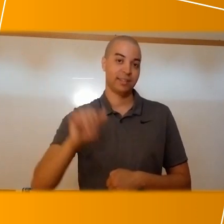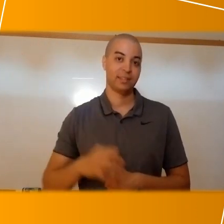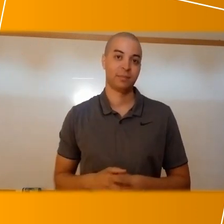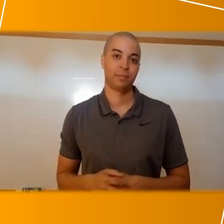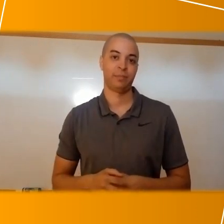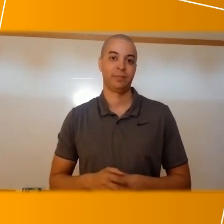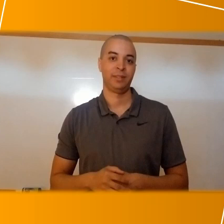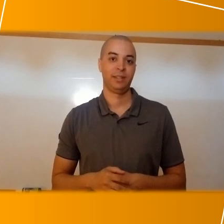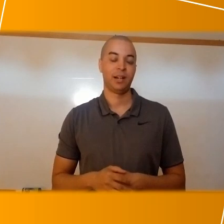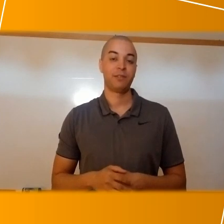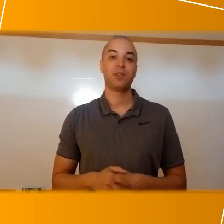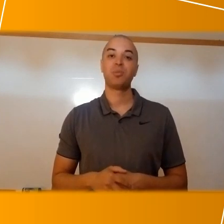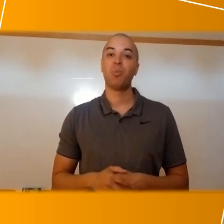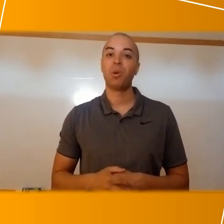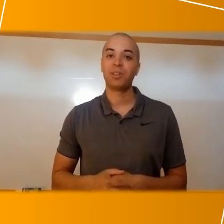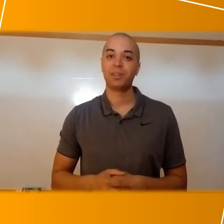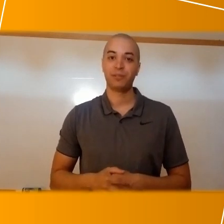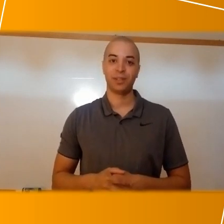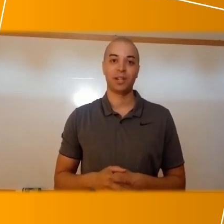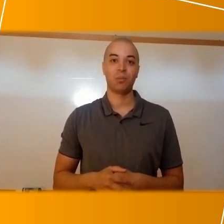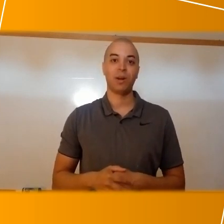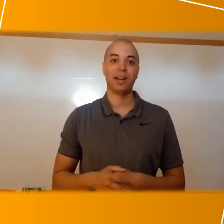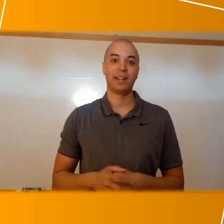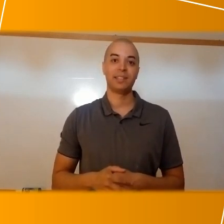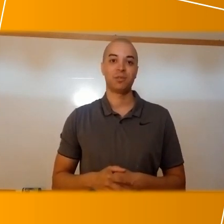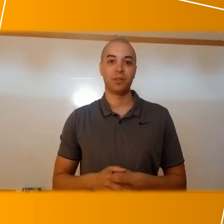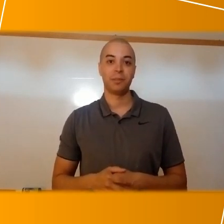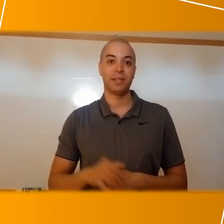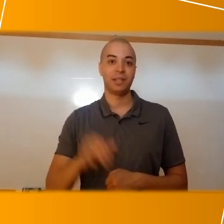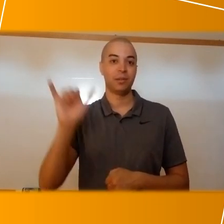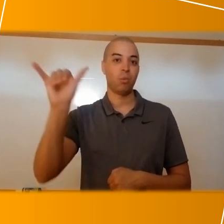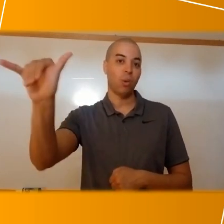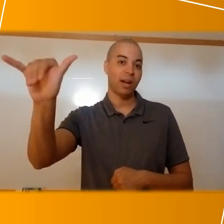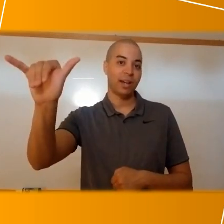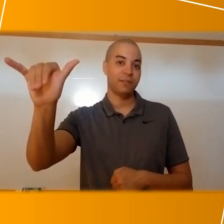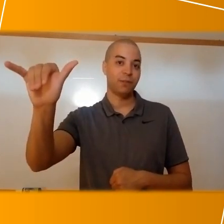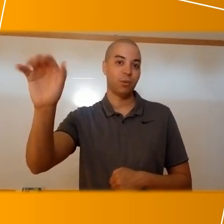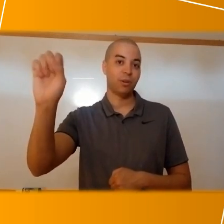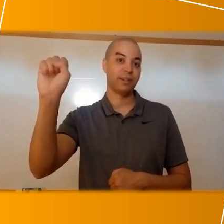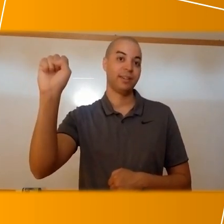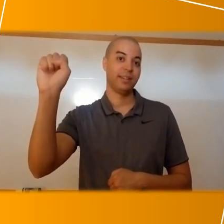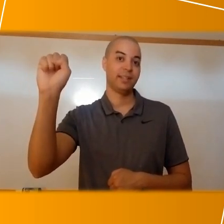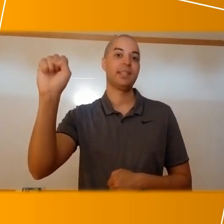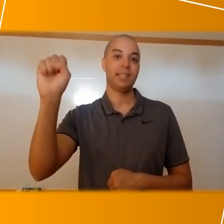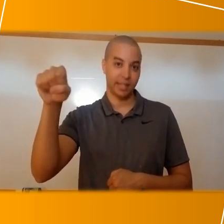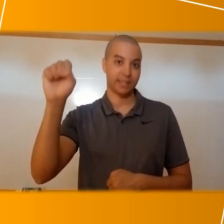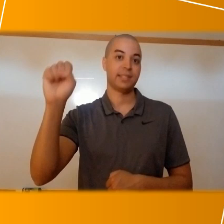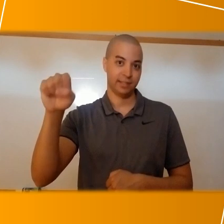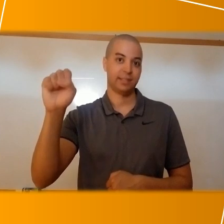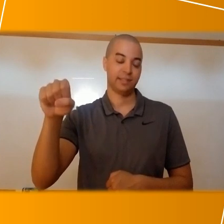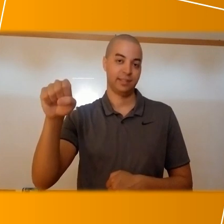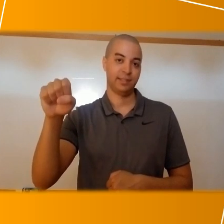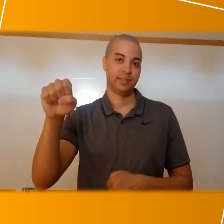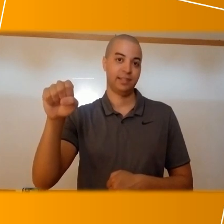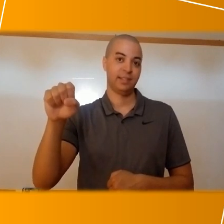Y. Our first word for letter Y is going to be Y for